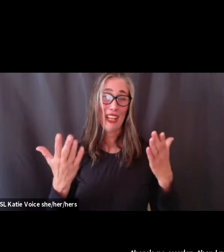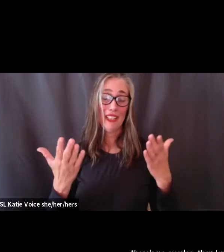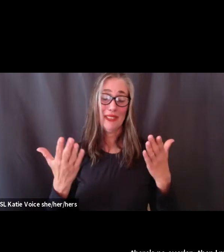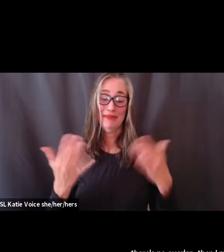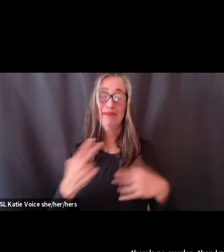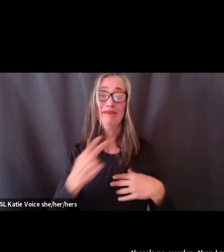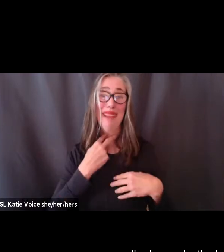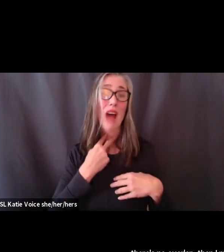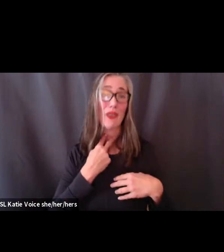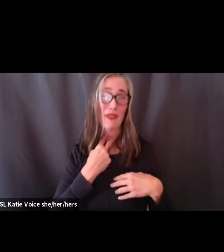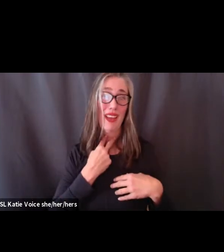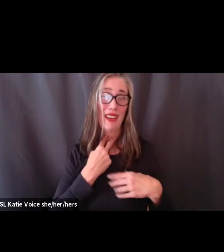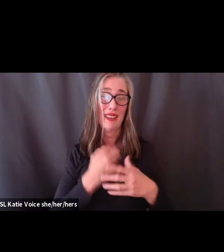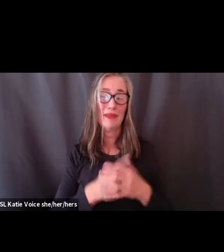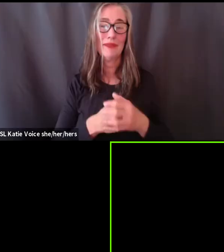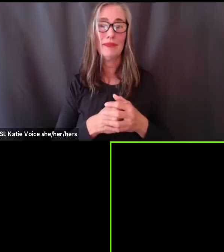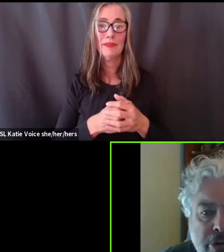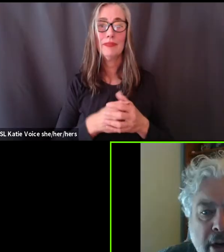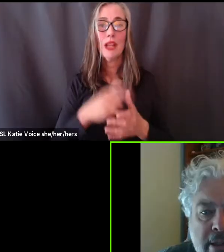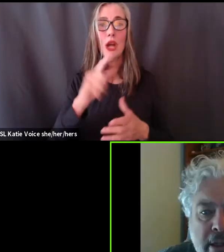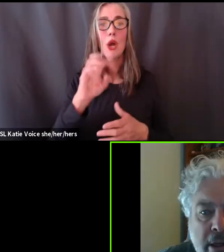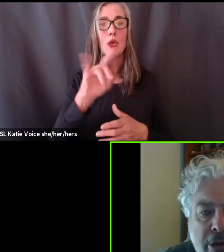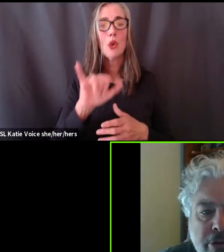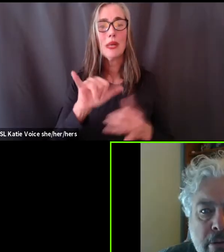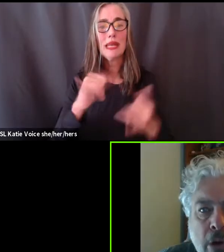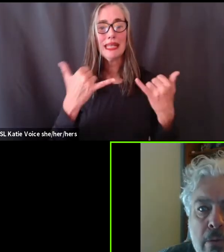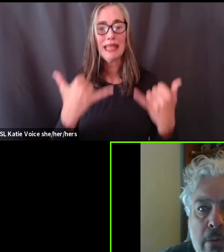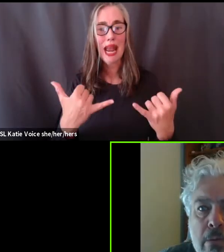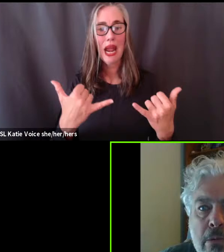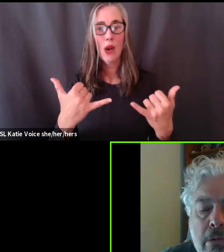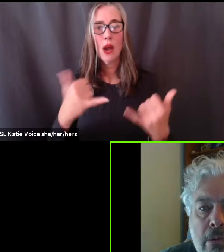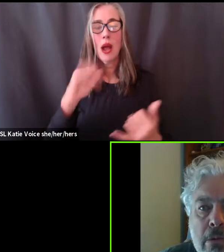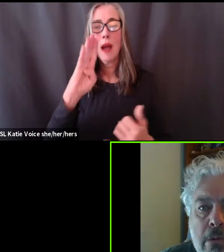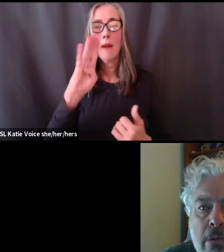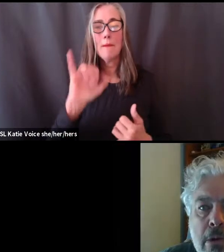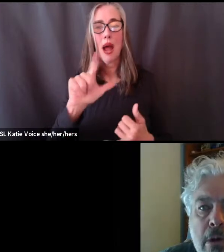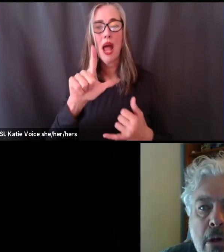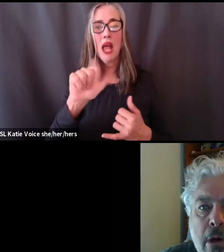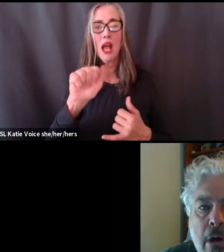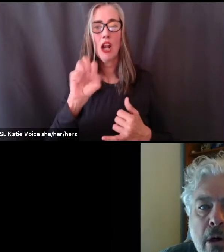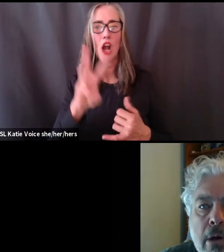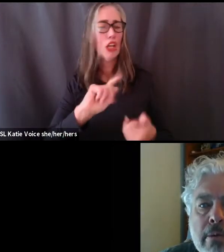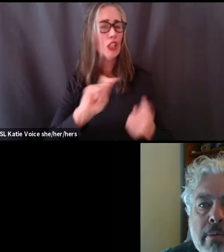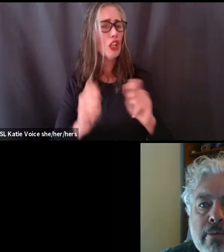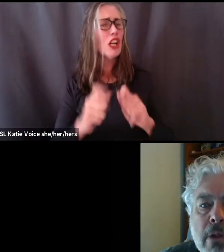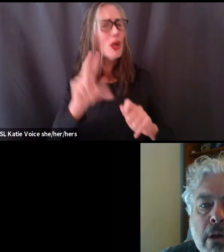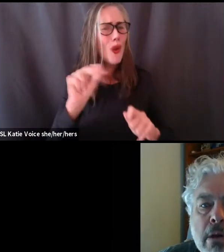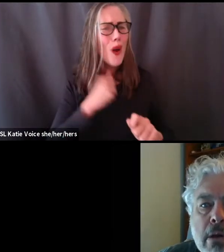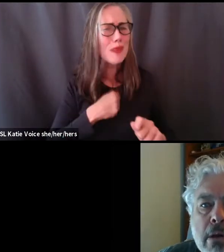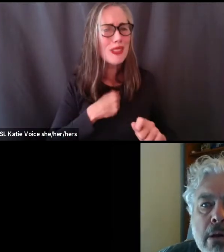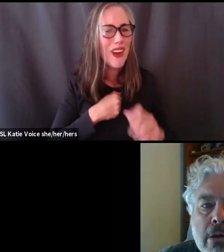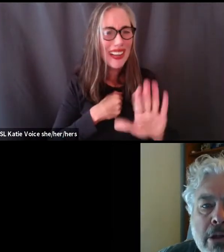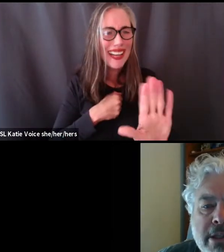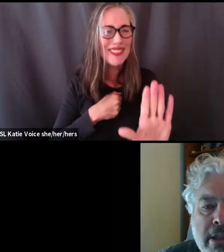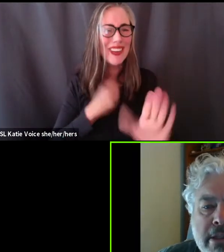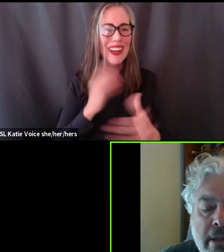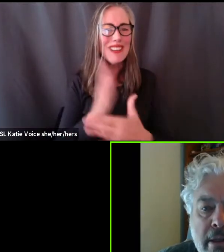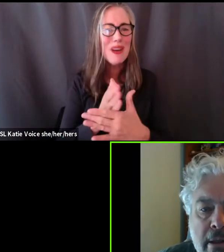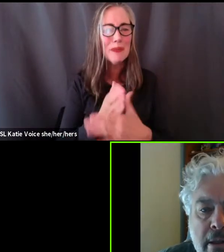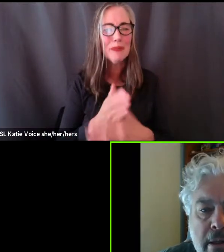So this is a bylaws change addressing it. Oh, I'm sorry. Go ahead, Tony. I'm sorry to interrupt you.